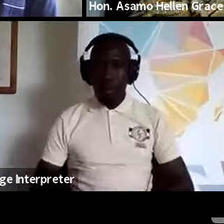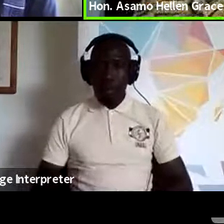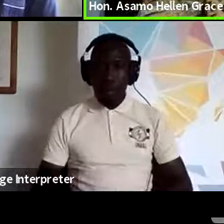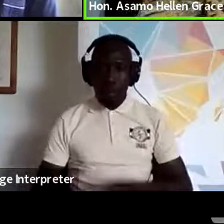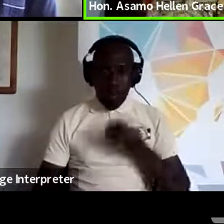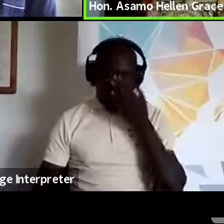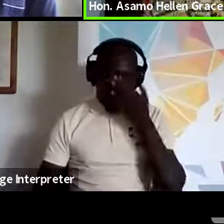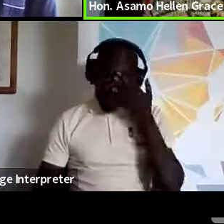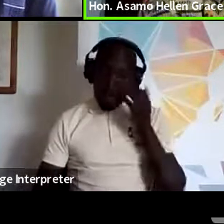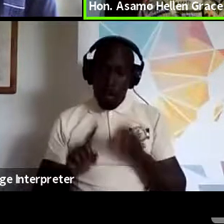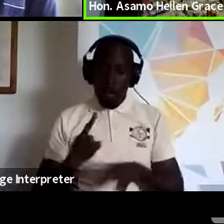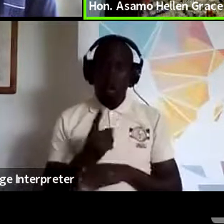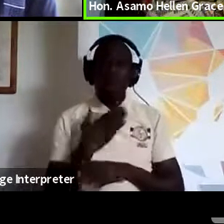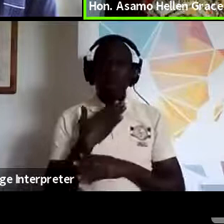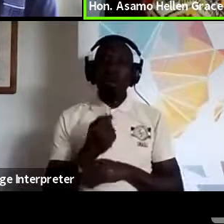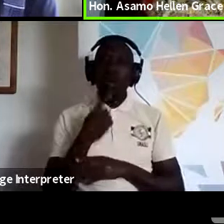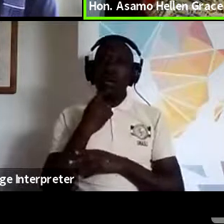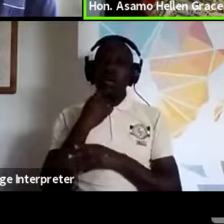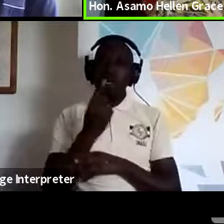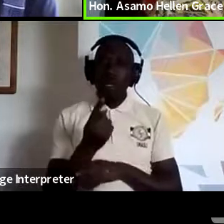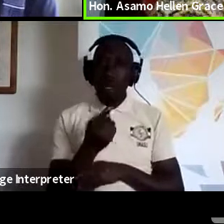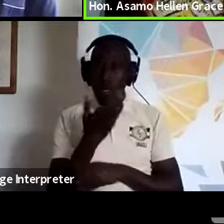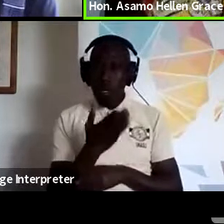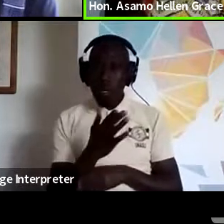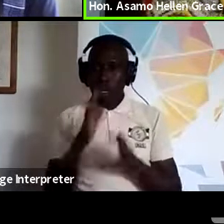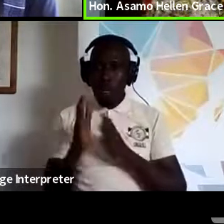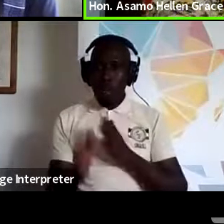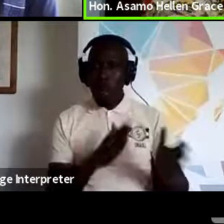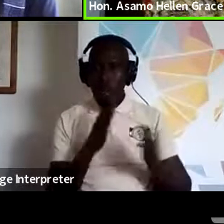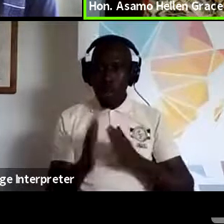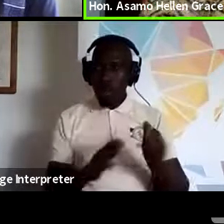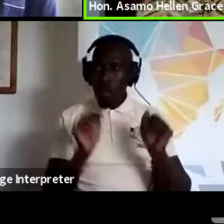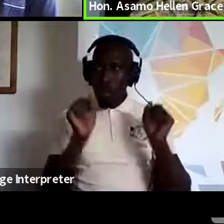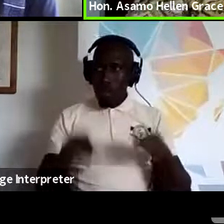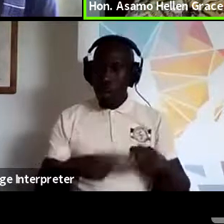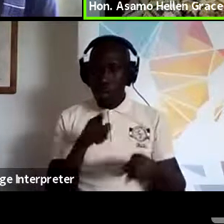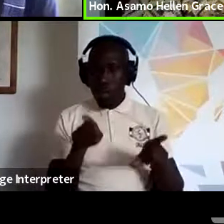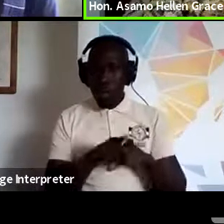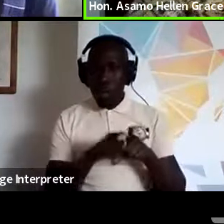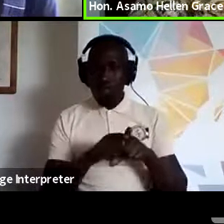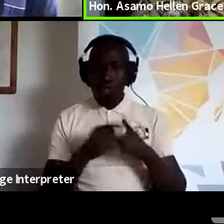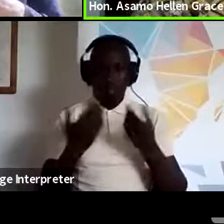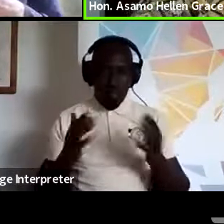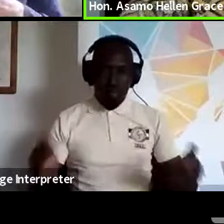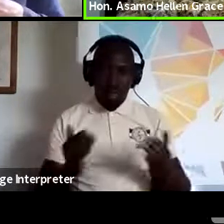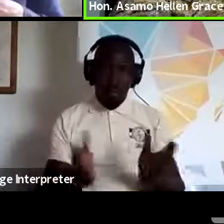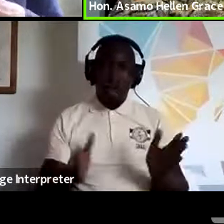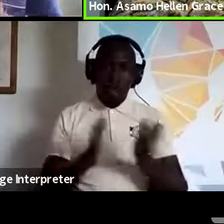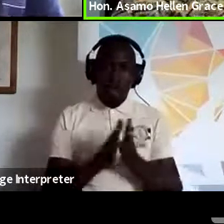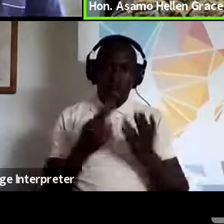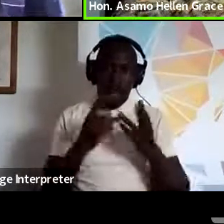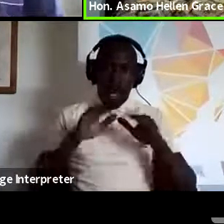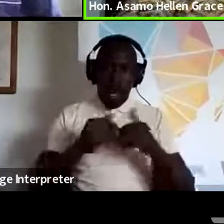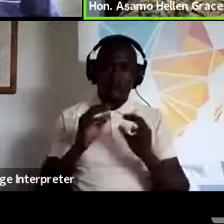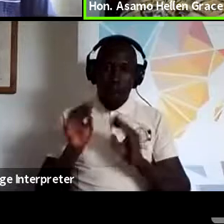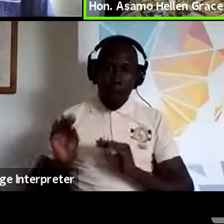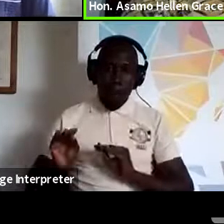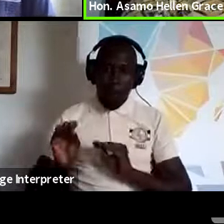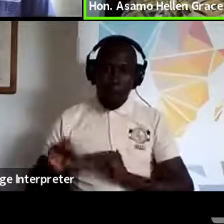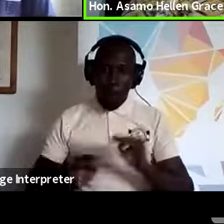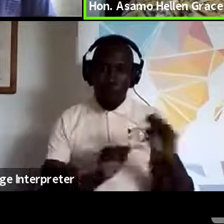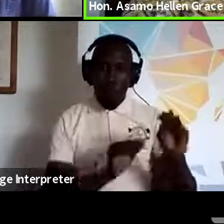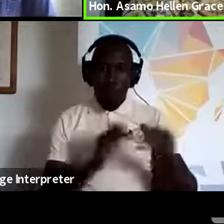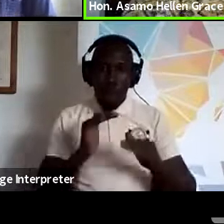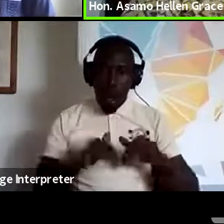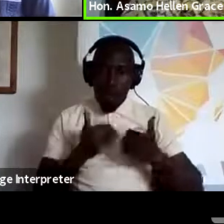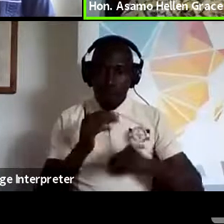Yeah, first of all, I want to say that the organizers, I think, should get us together and see how can we move from here. How do we